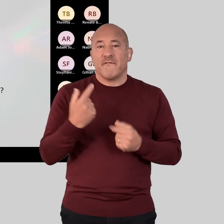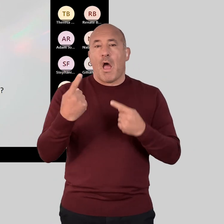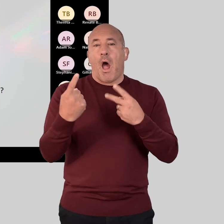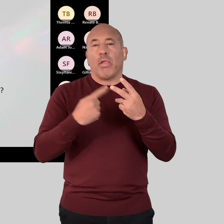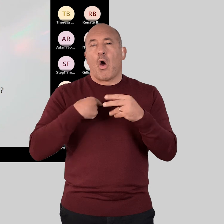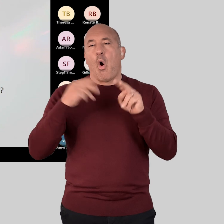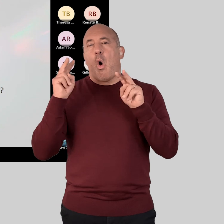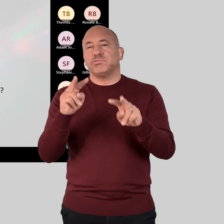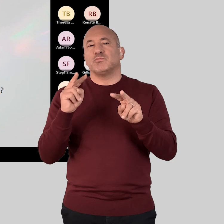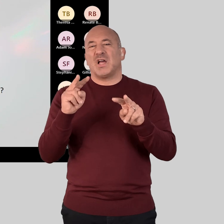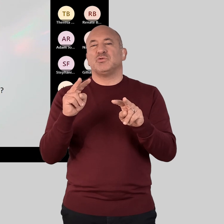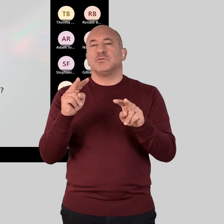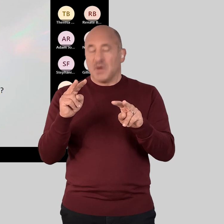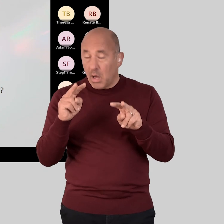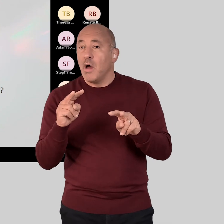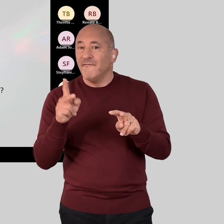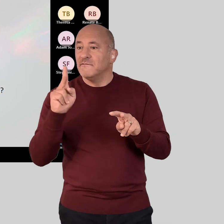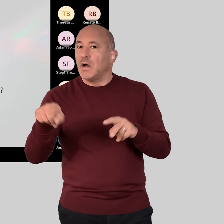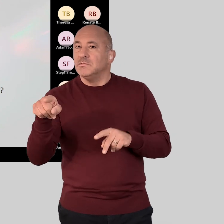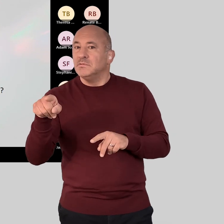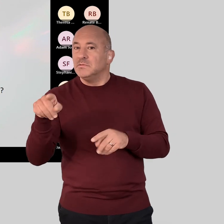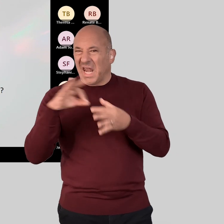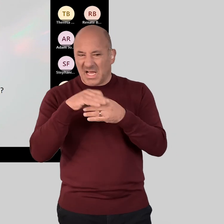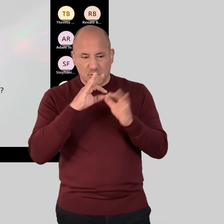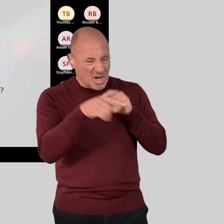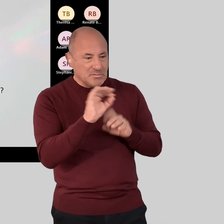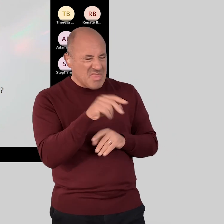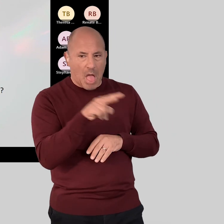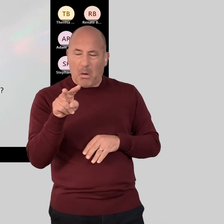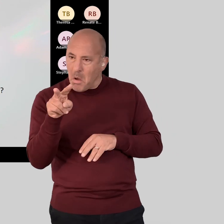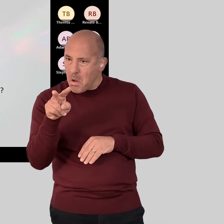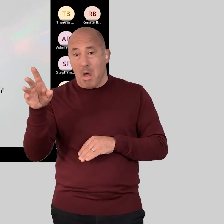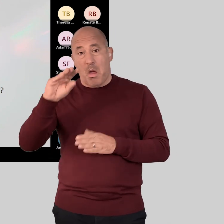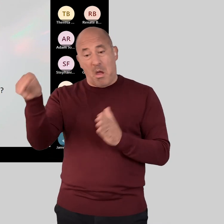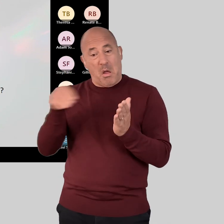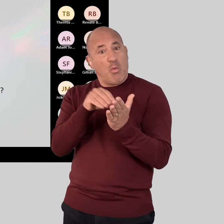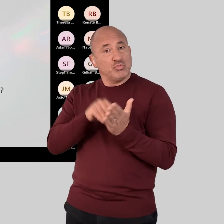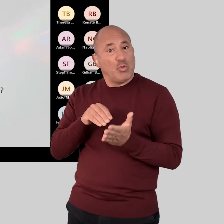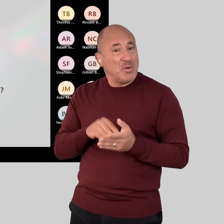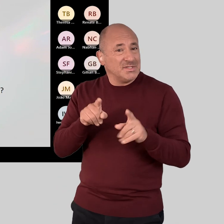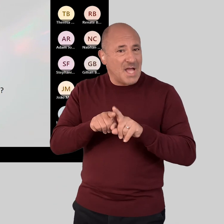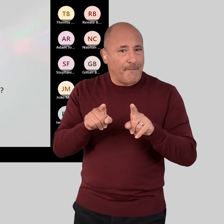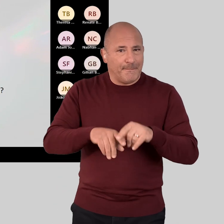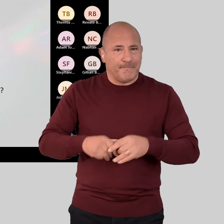were other observations that came up that weren't specifically related to these questions, we also noted those.